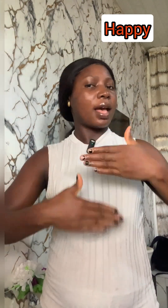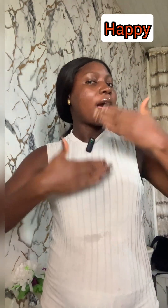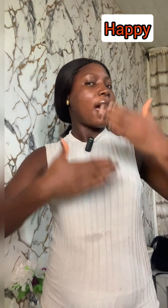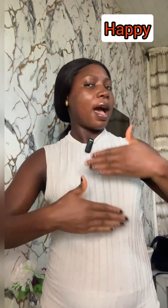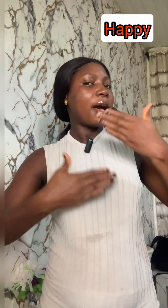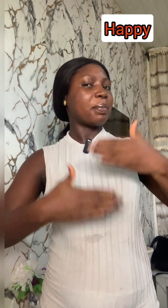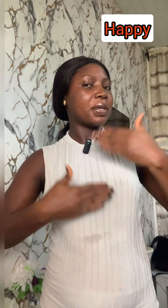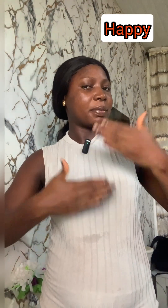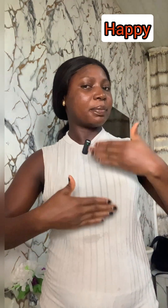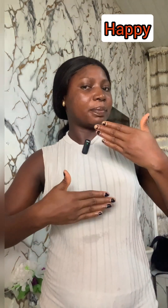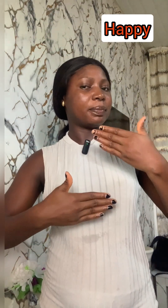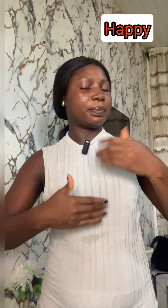Happy.